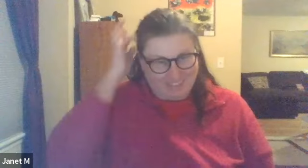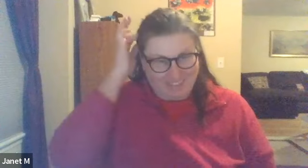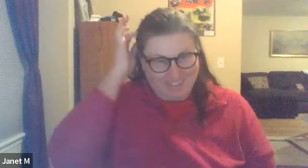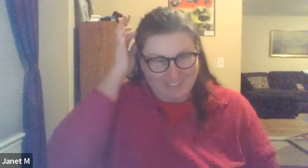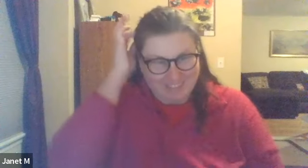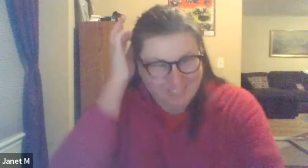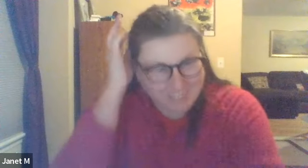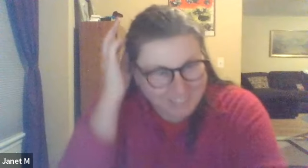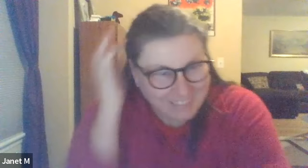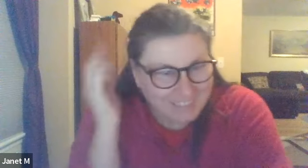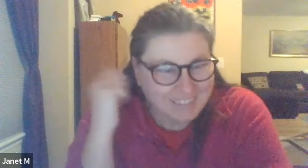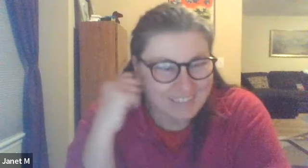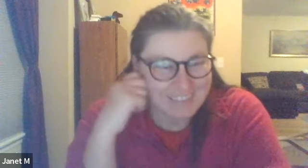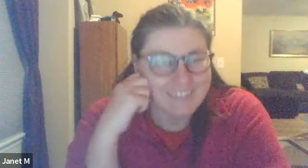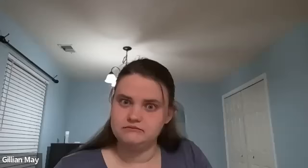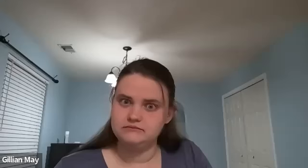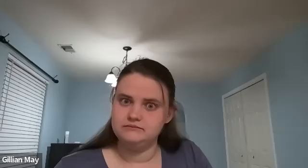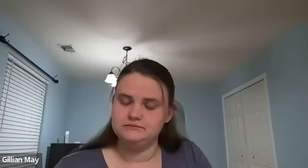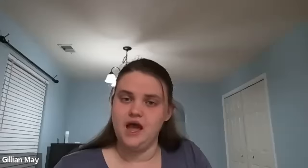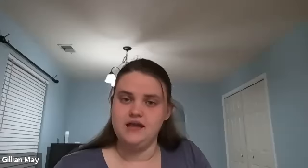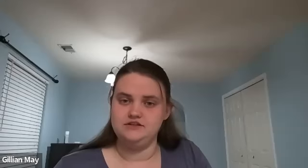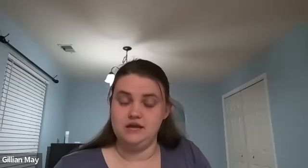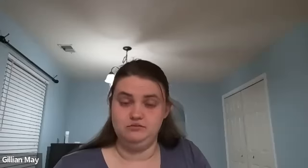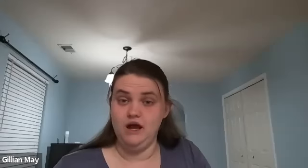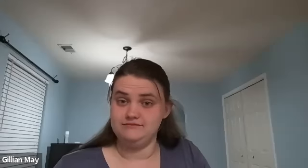signing really fast, like lightning speed, and you're just like, I what?